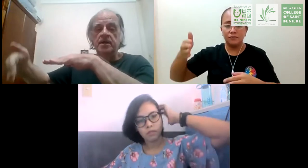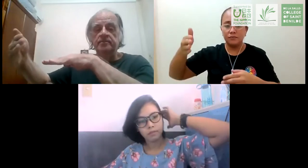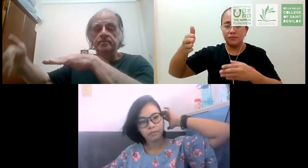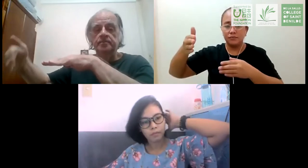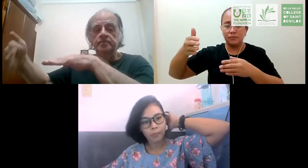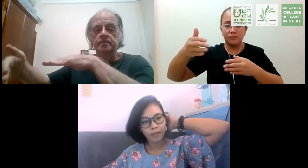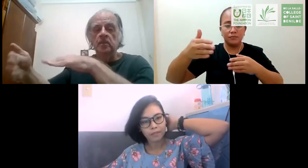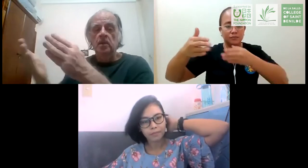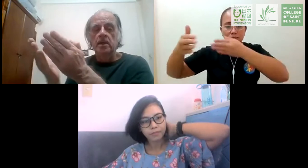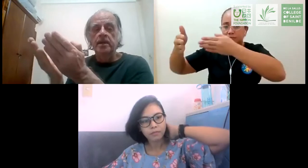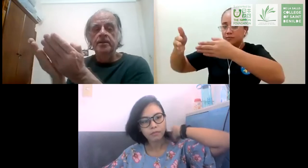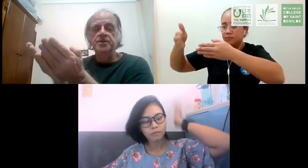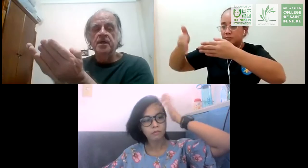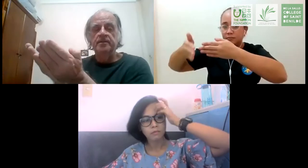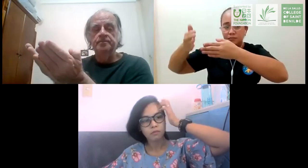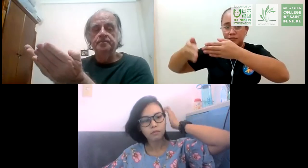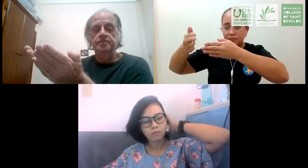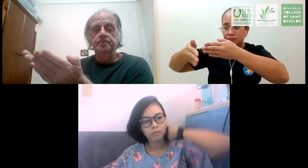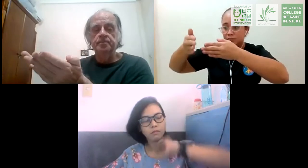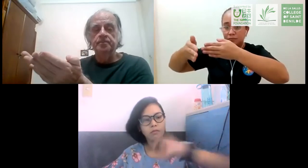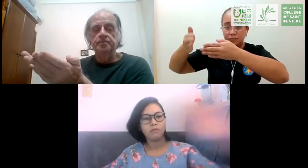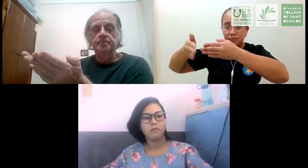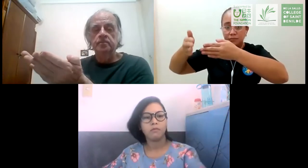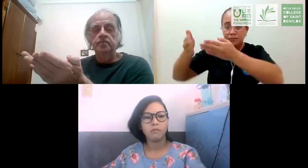this sign and this sign.